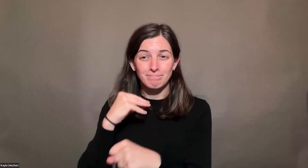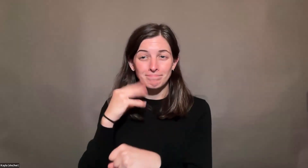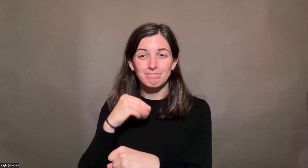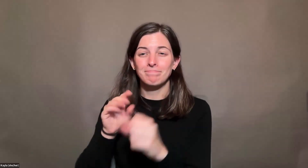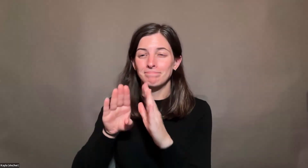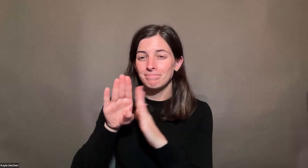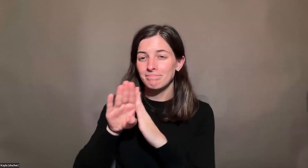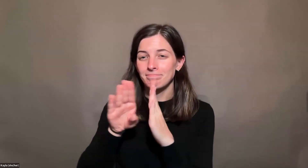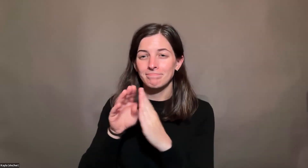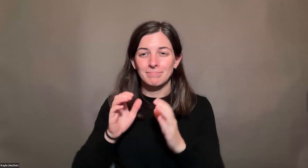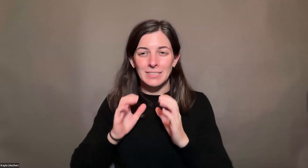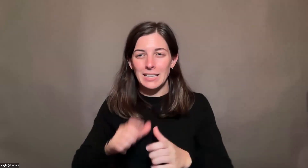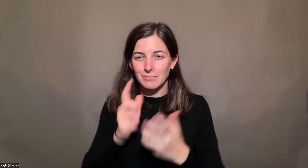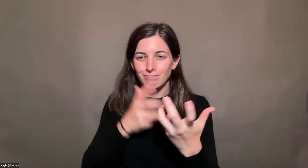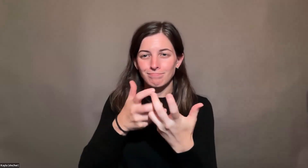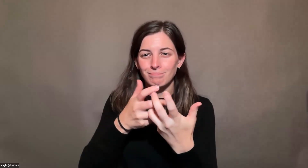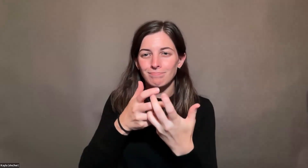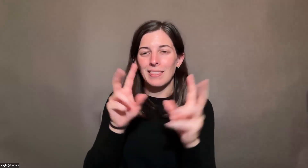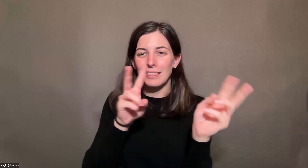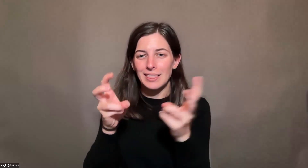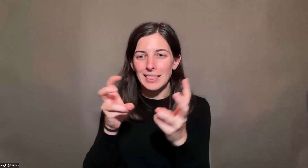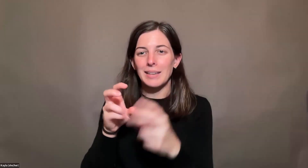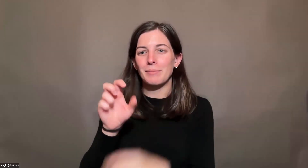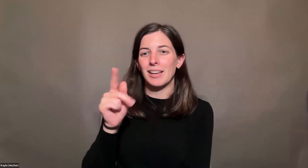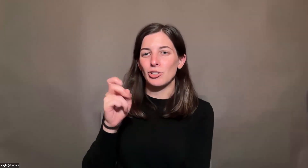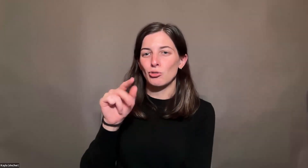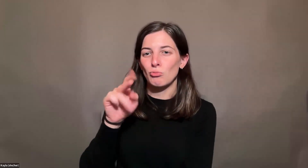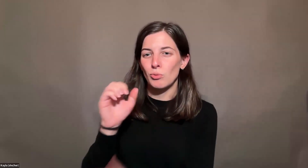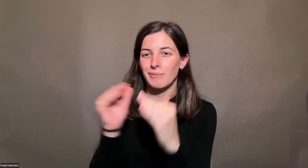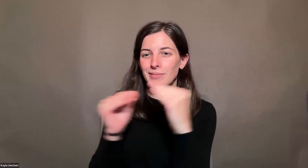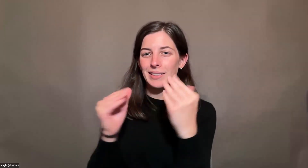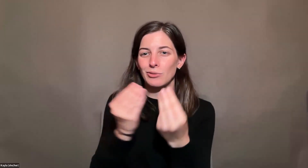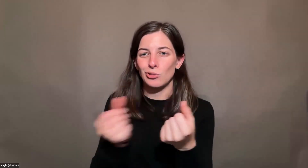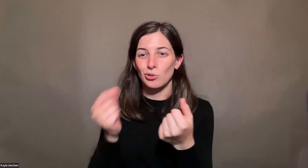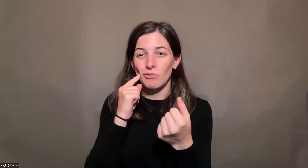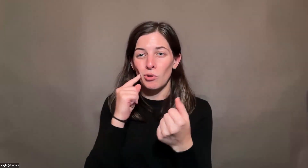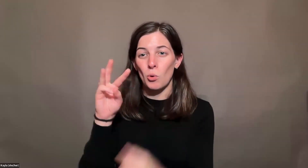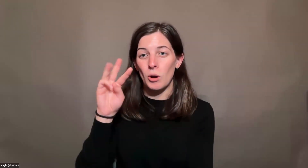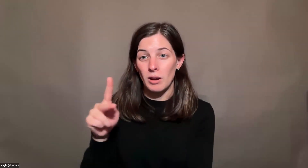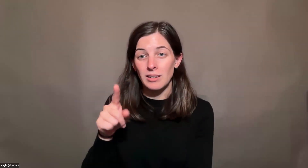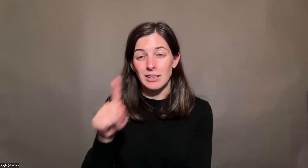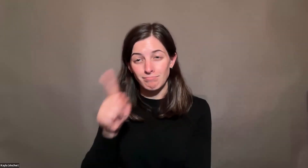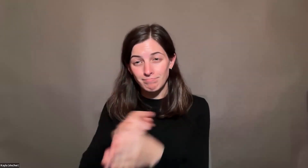plugins, and enterprise-level WordPress solutions. He specializes in Gutenberg block